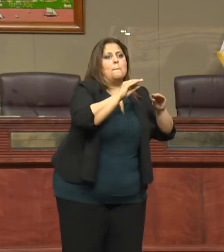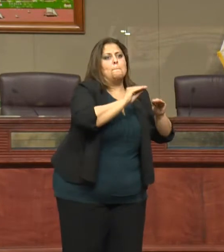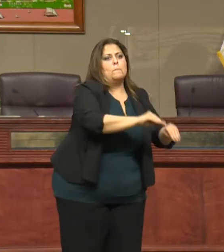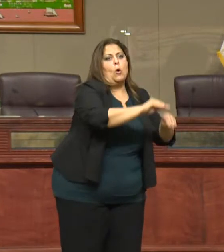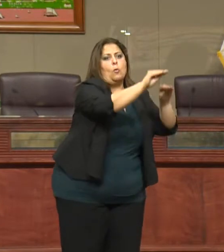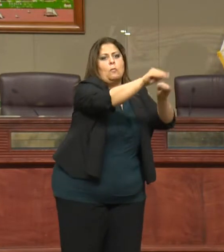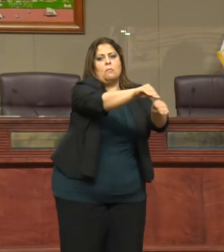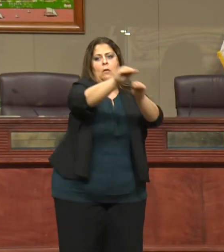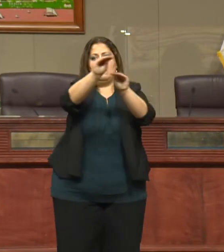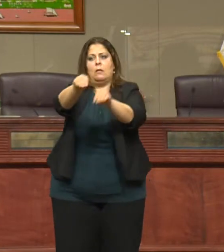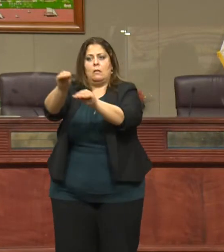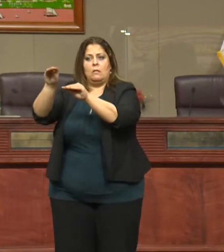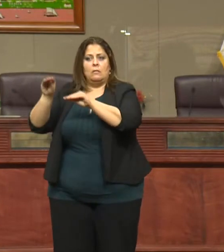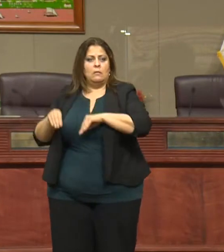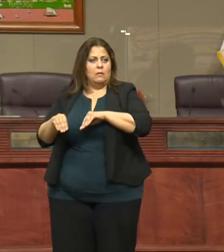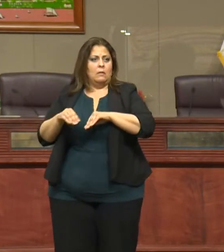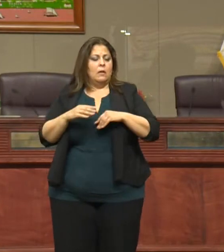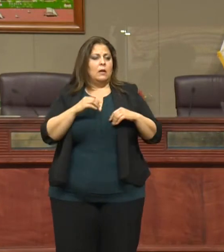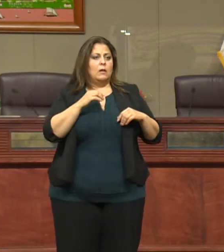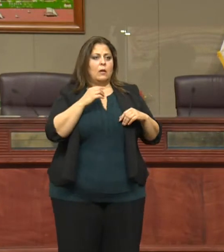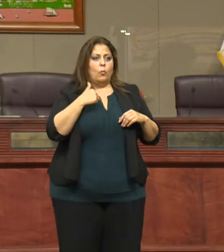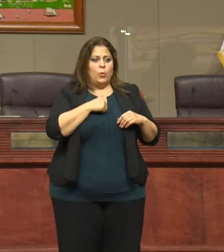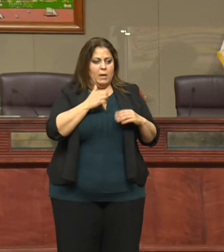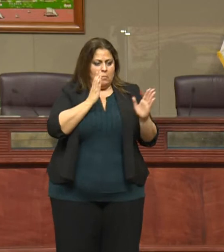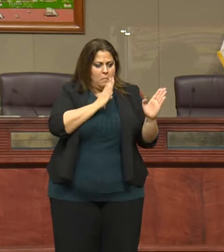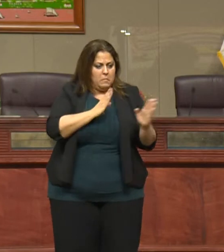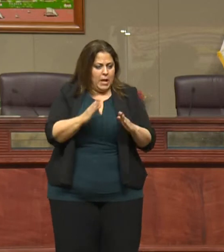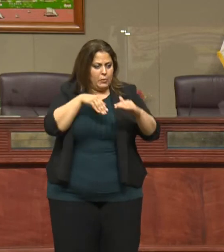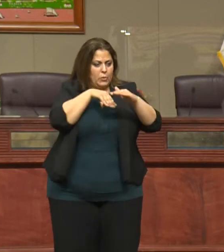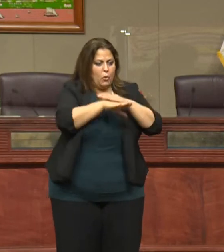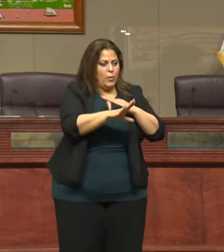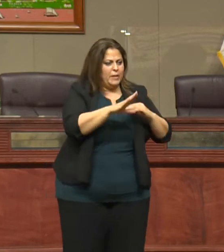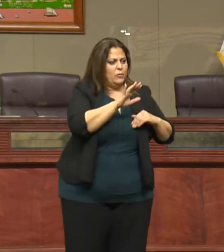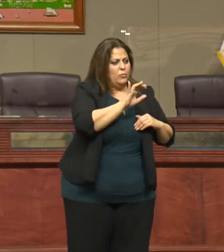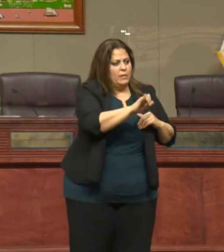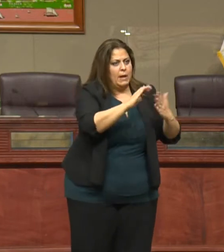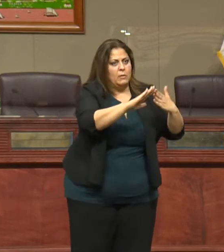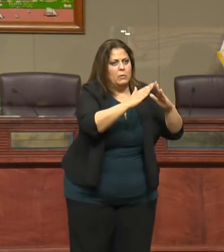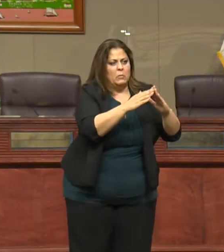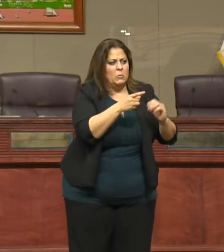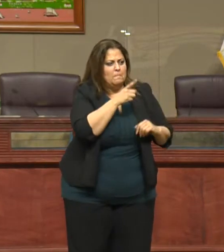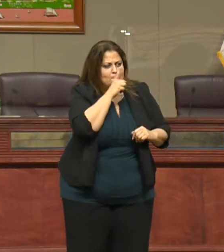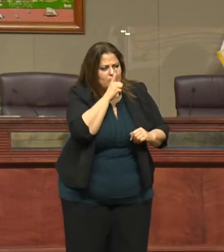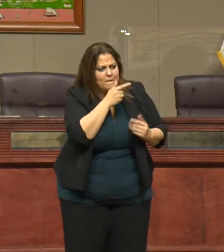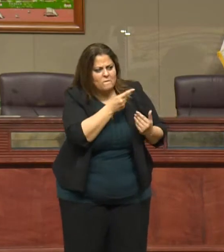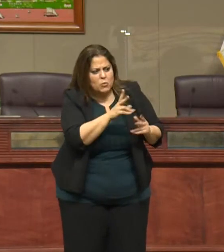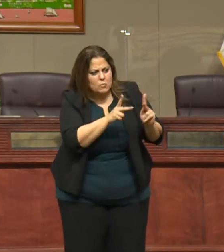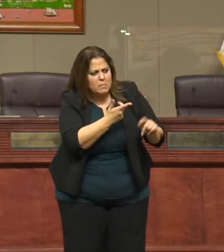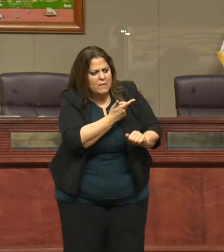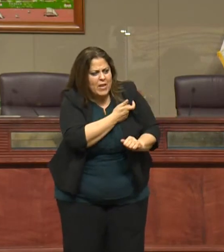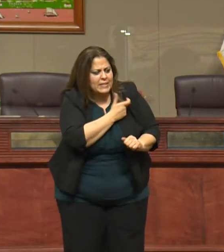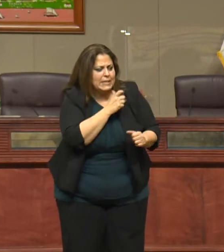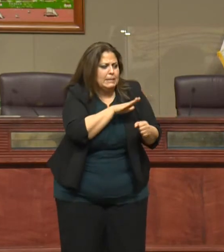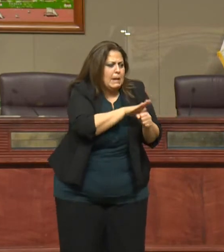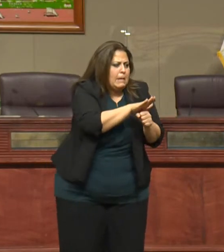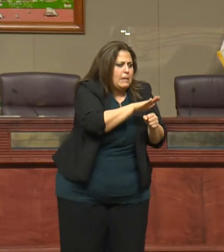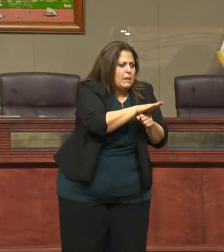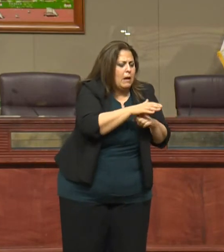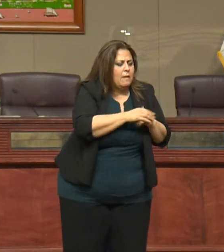into communities where perhaps there's an underserved population or where we are